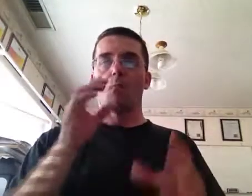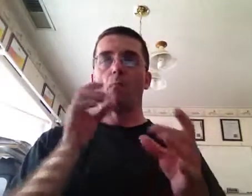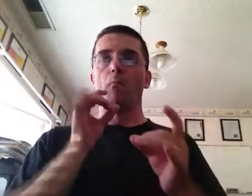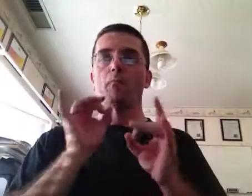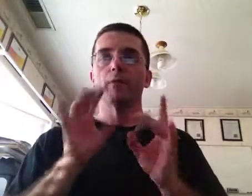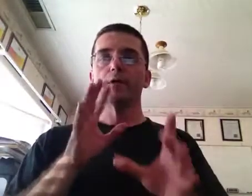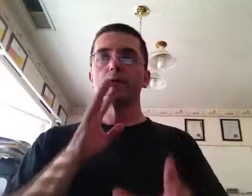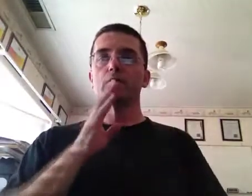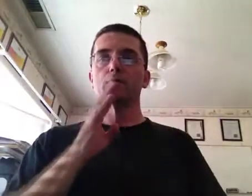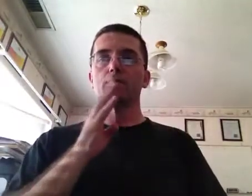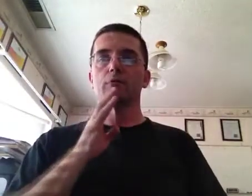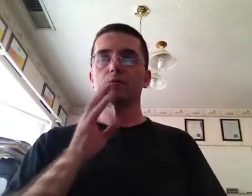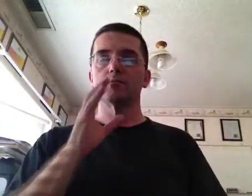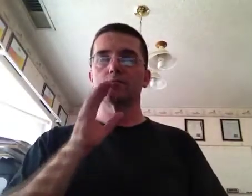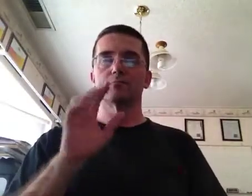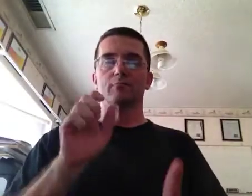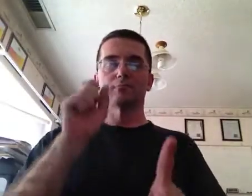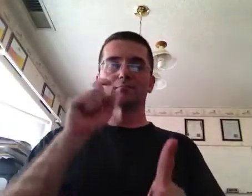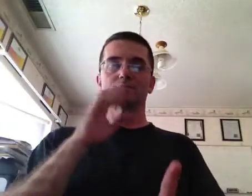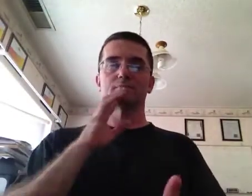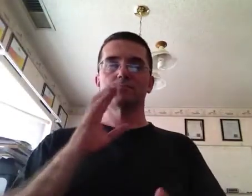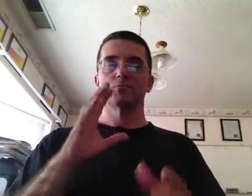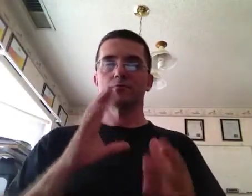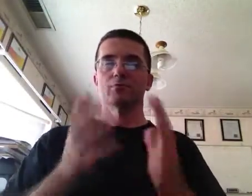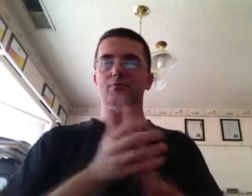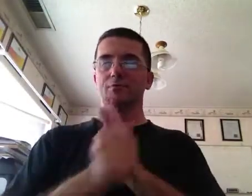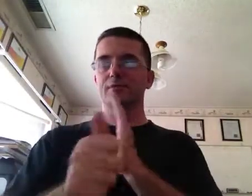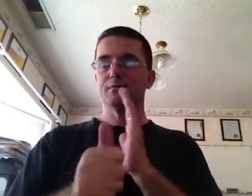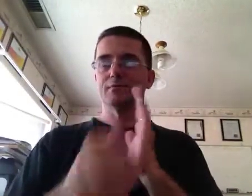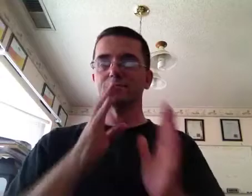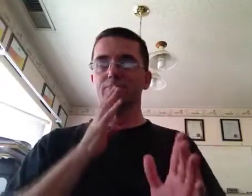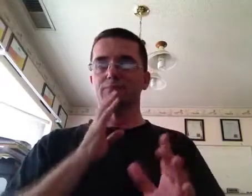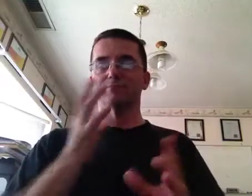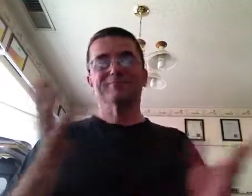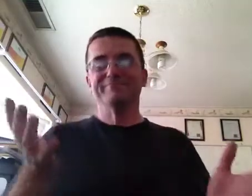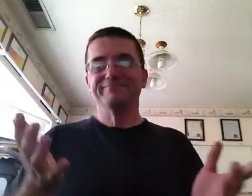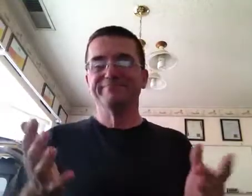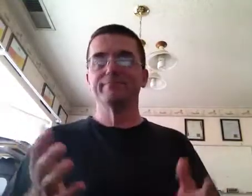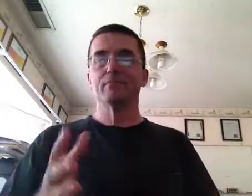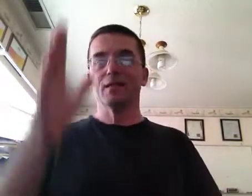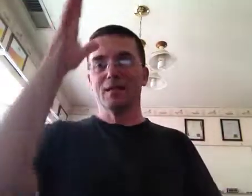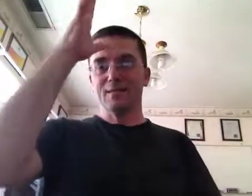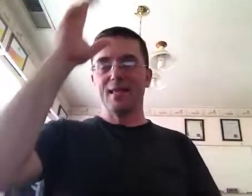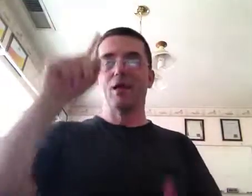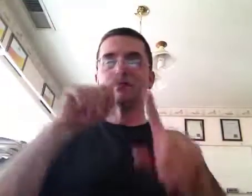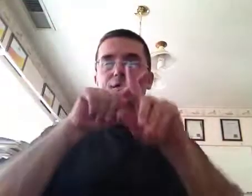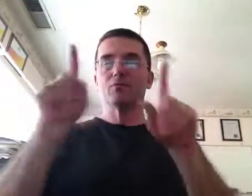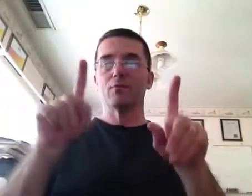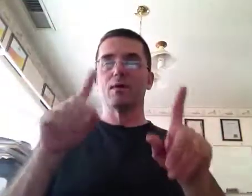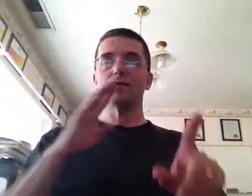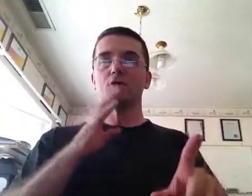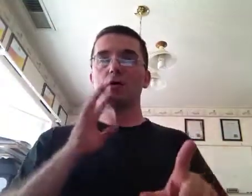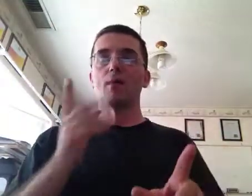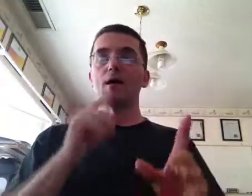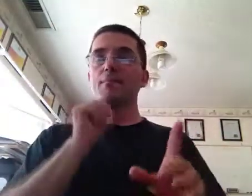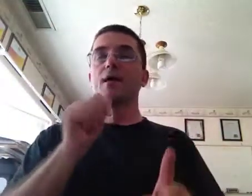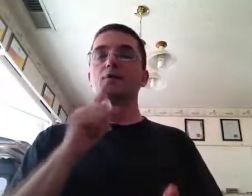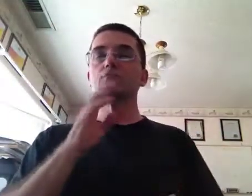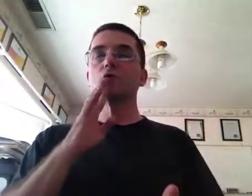I think you hit the nail on the head with that one. Yeah. And so, you know, Dad, we're just going to have to talk about something else because I'm not going to talk about this to you anymore. I'm